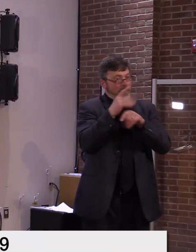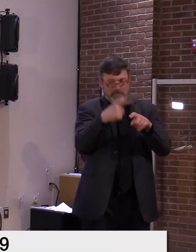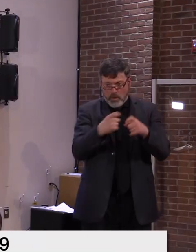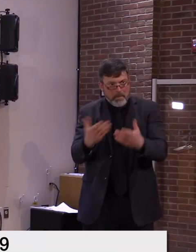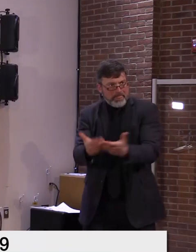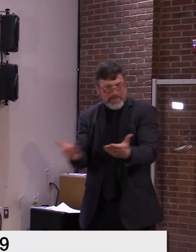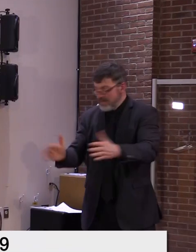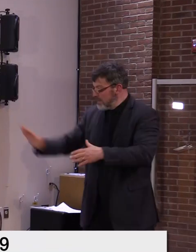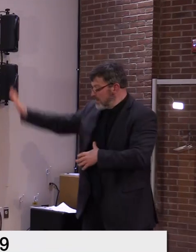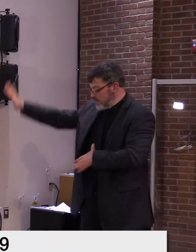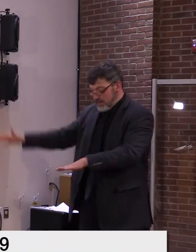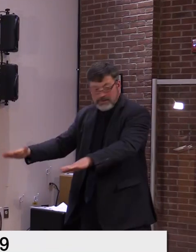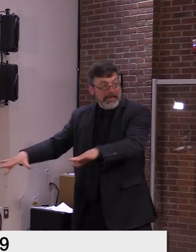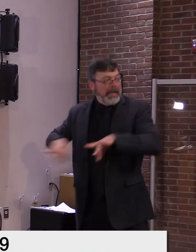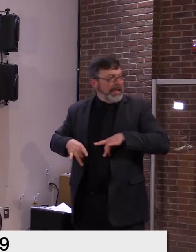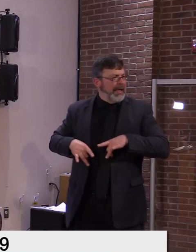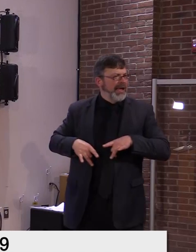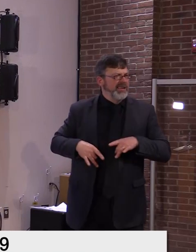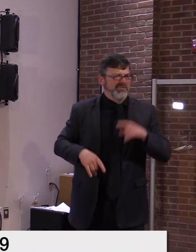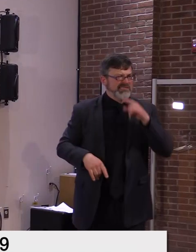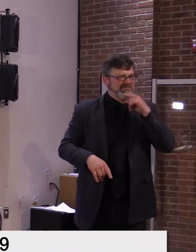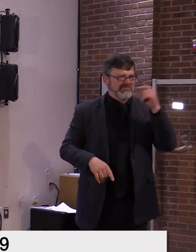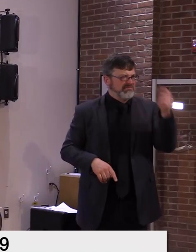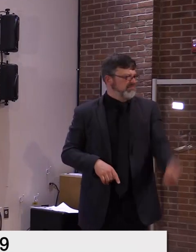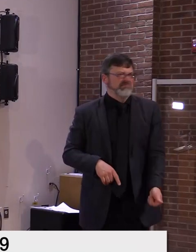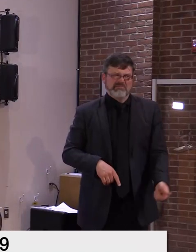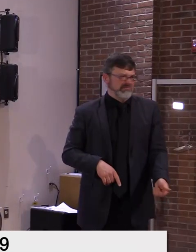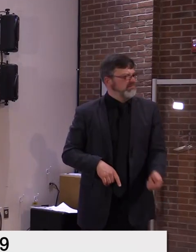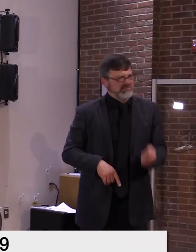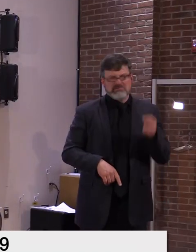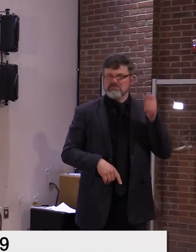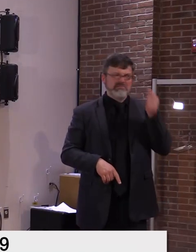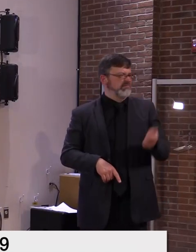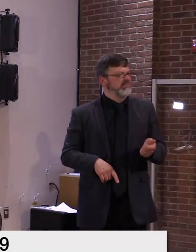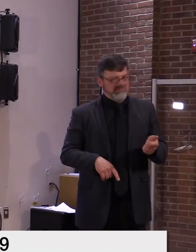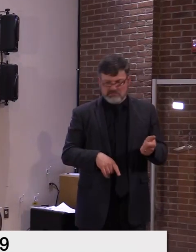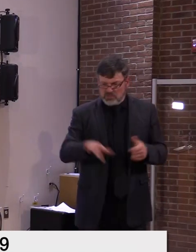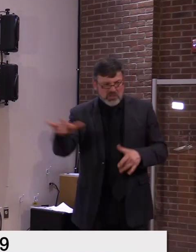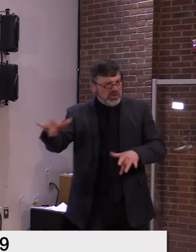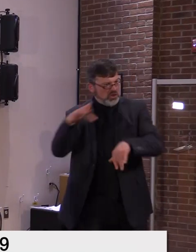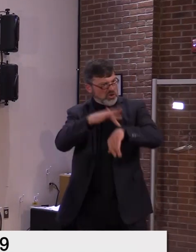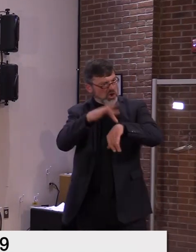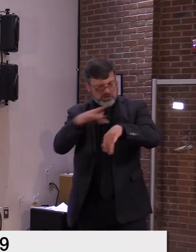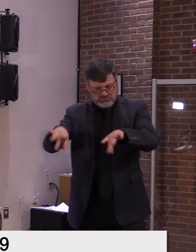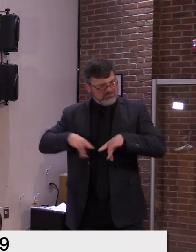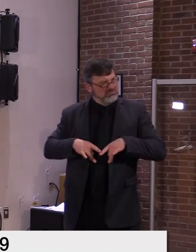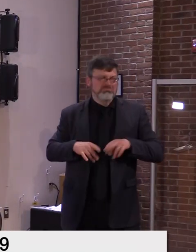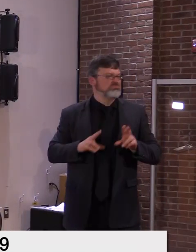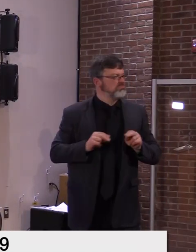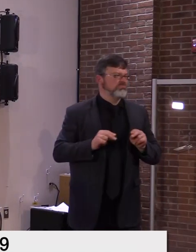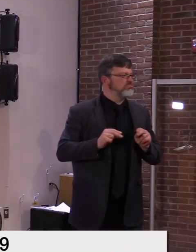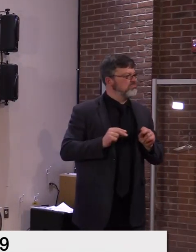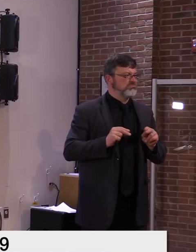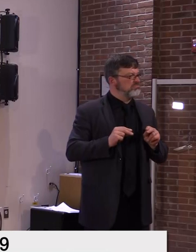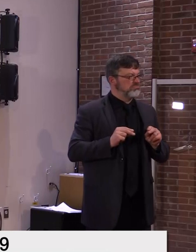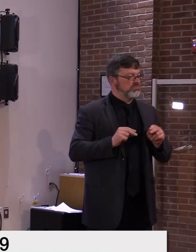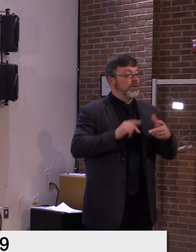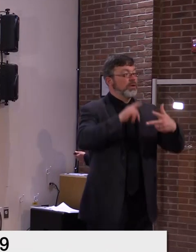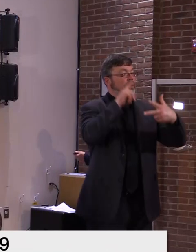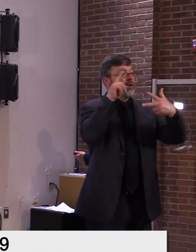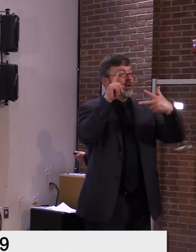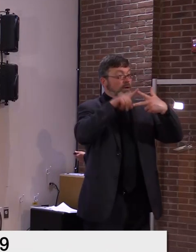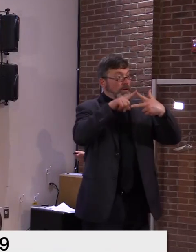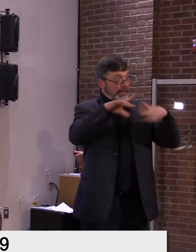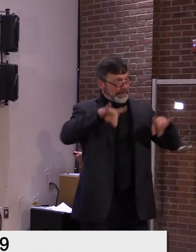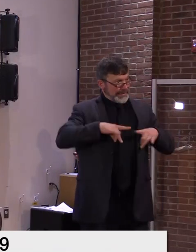as 1 in 10,000. Two, transmission of the virus is almost always by breathing. It